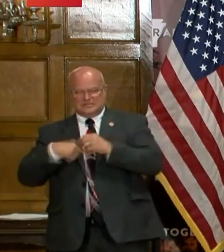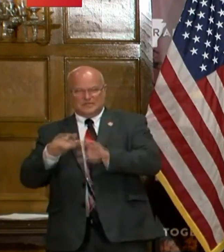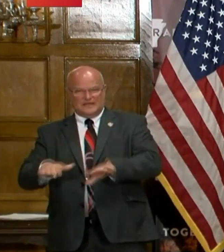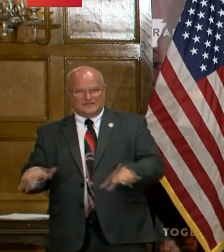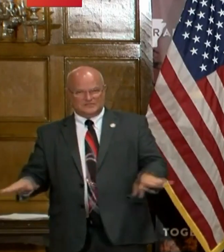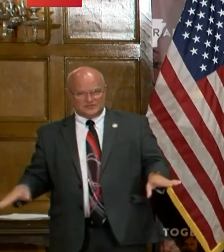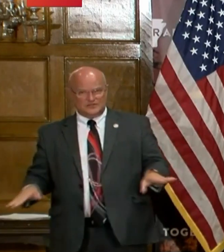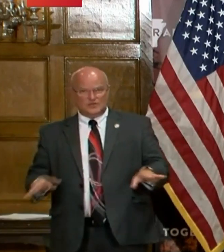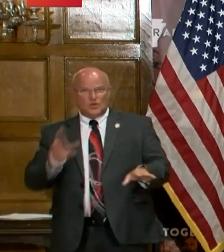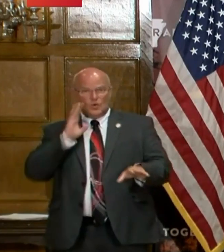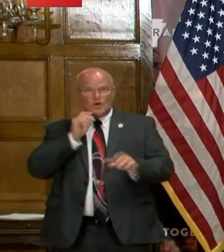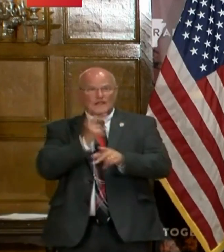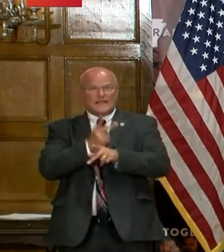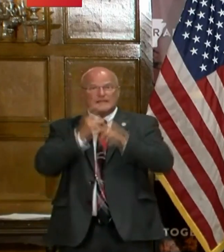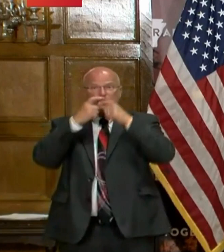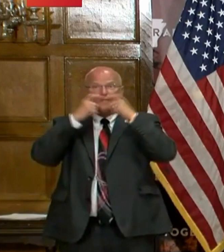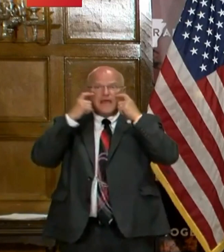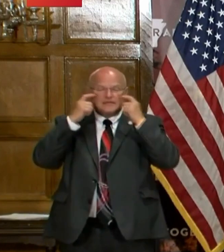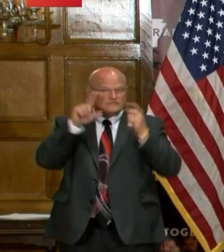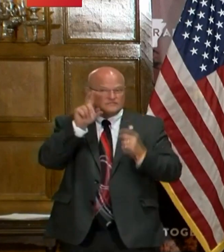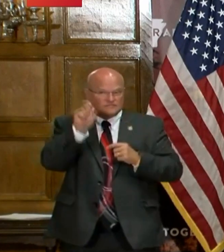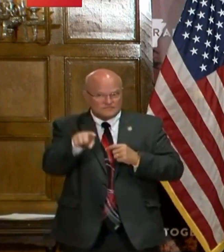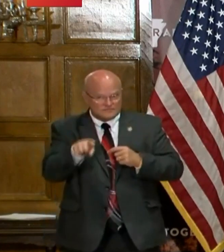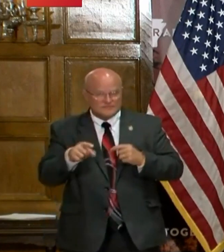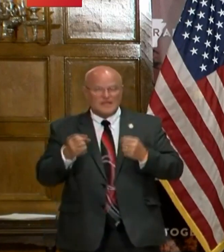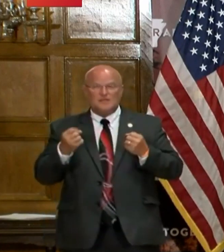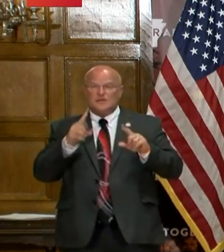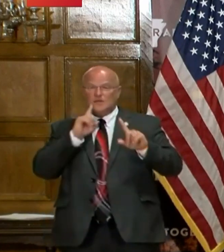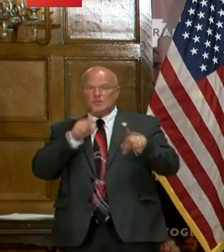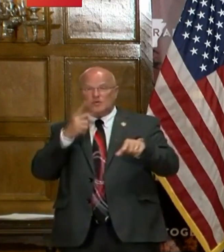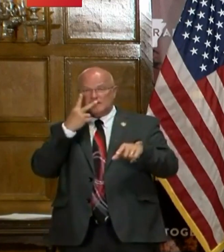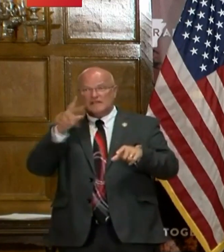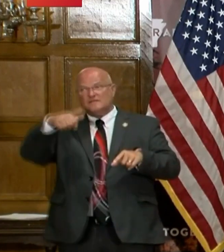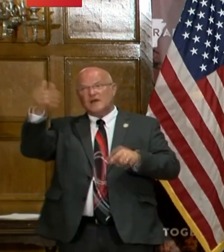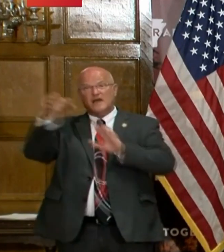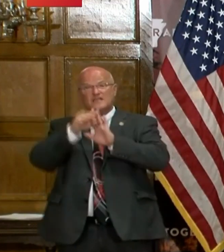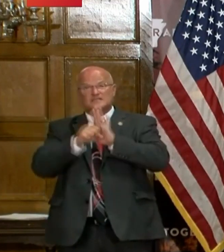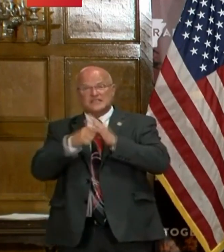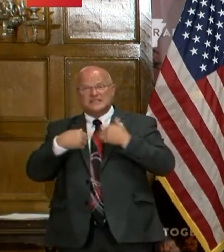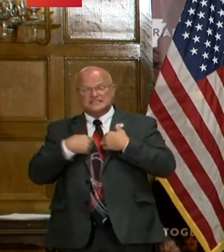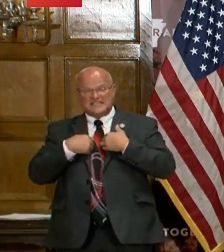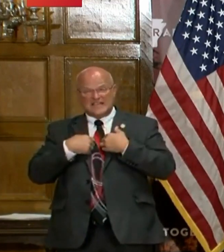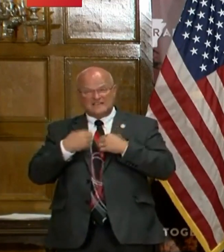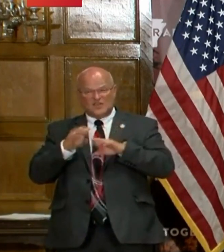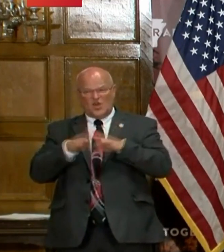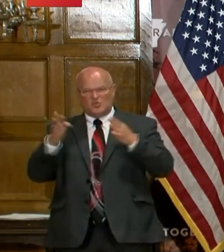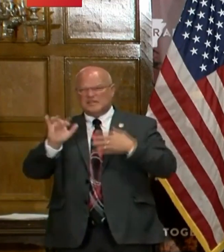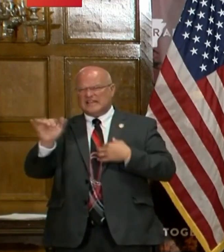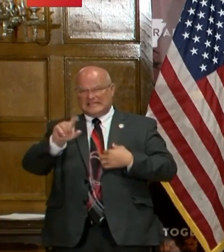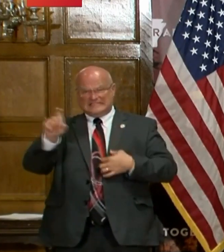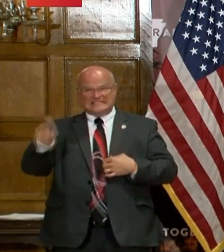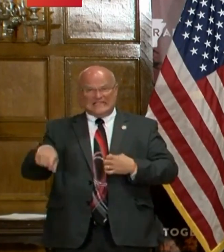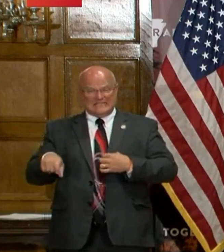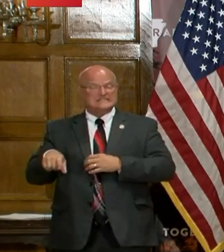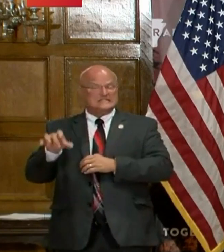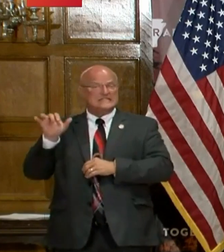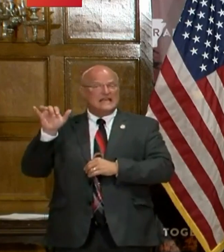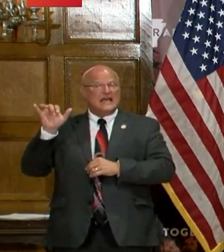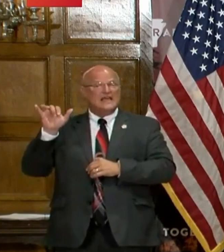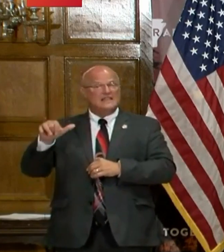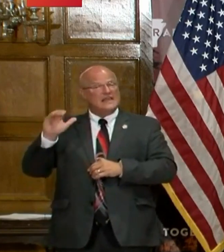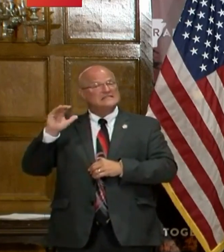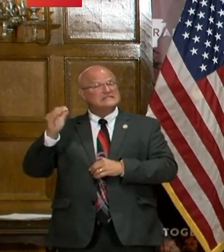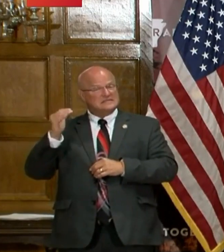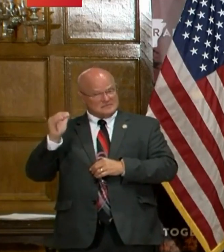You know, one of the things we worry about is will they keep their masks on? And many of the reports that I've seen from states that have had earlier openings